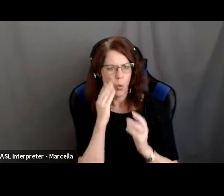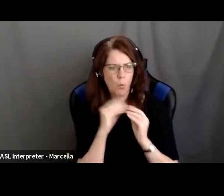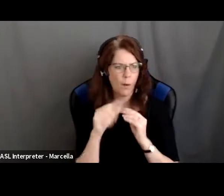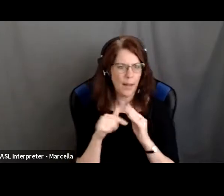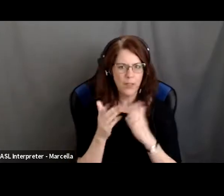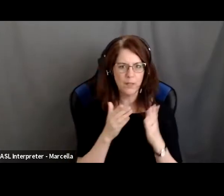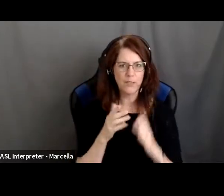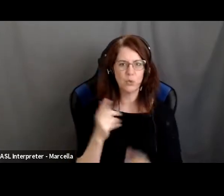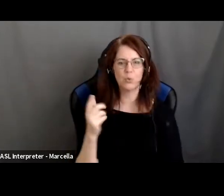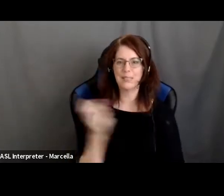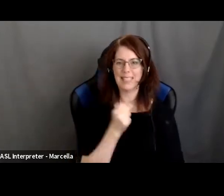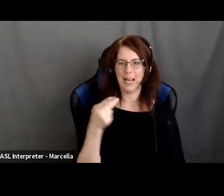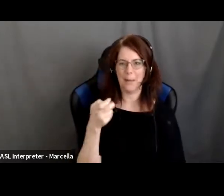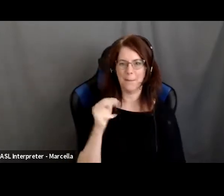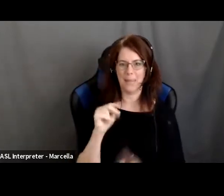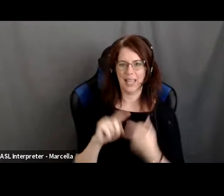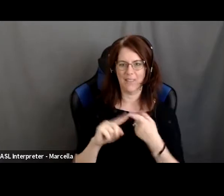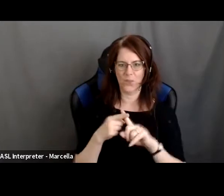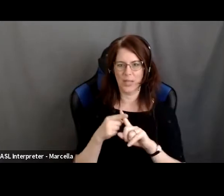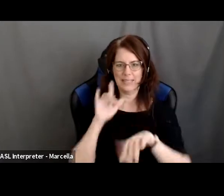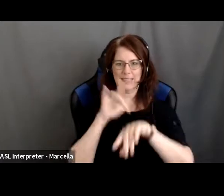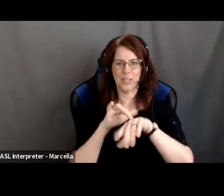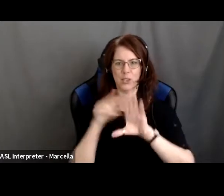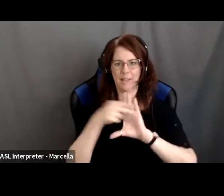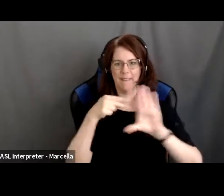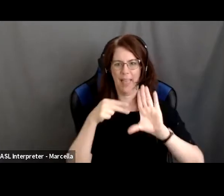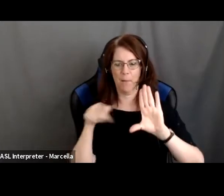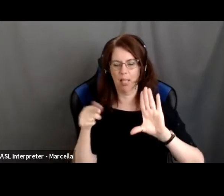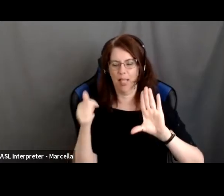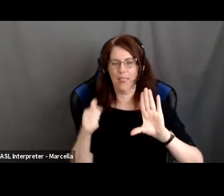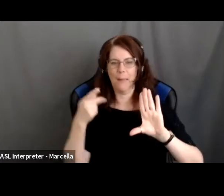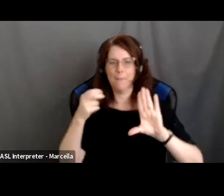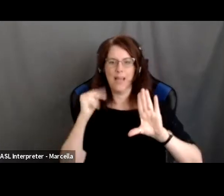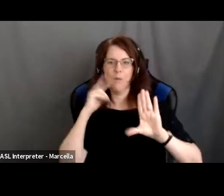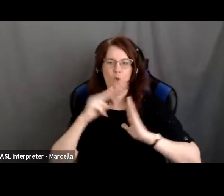take the Pen Friend, touch it to the label, and it will read out loud. So